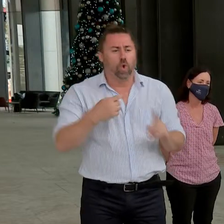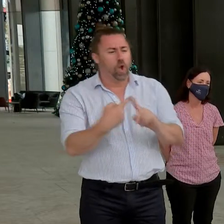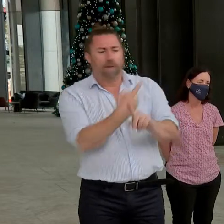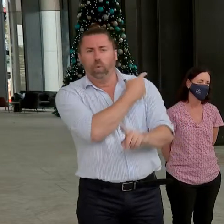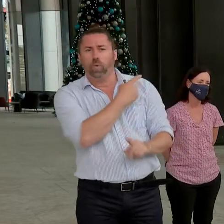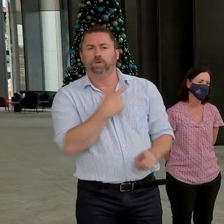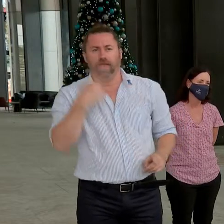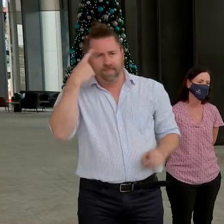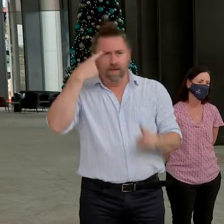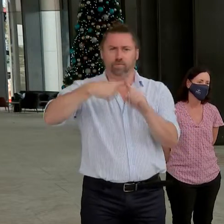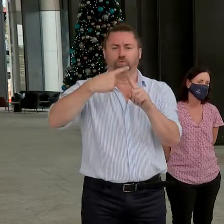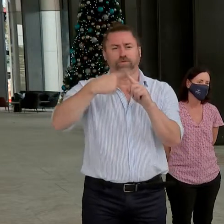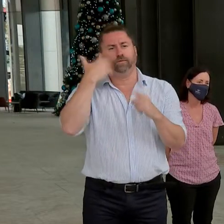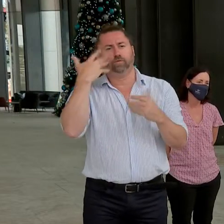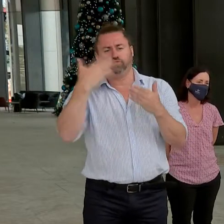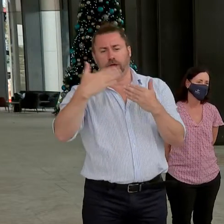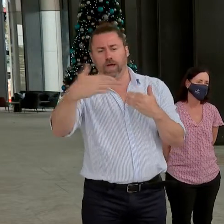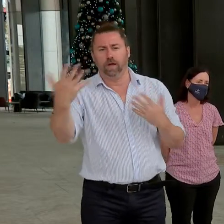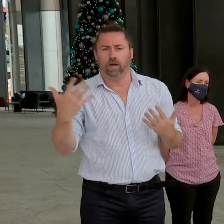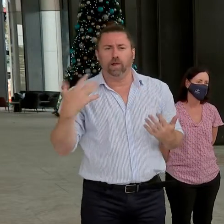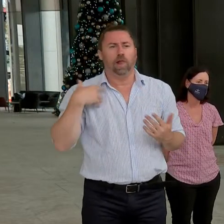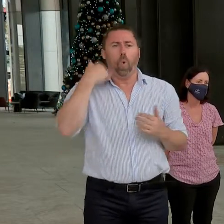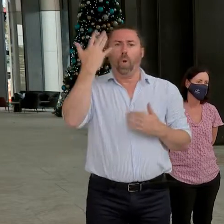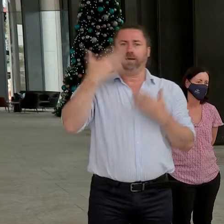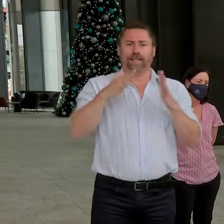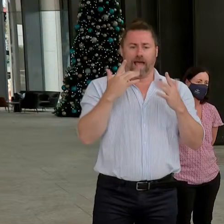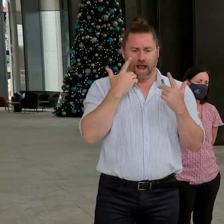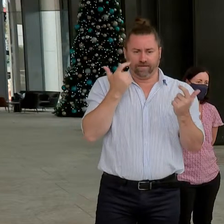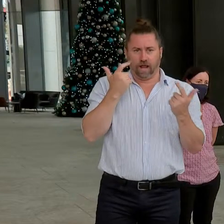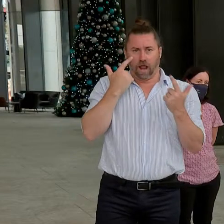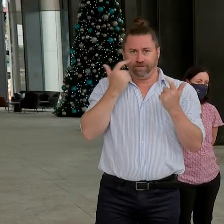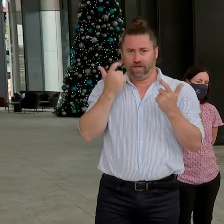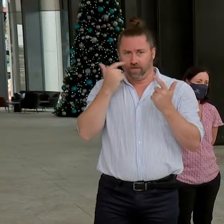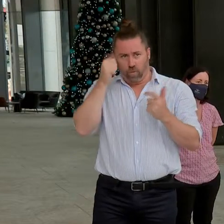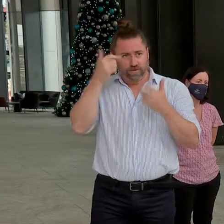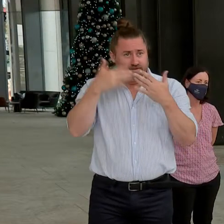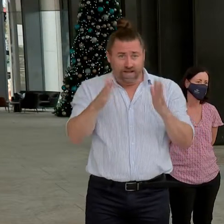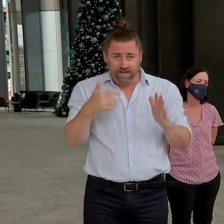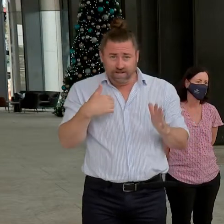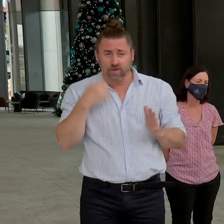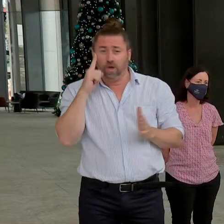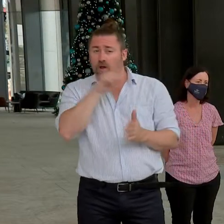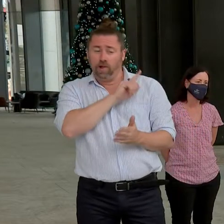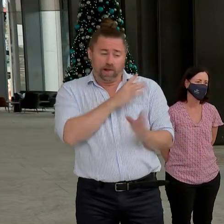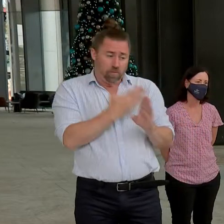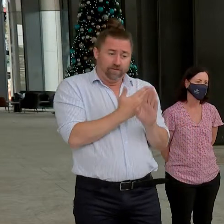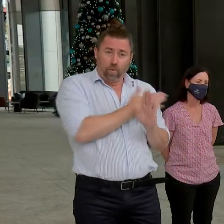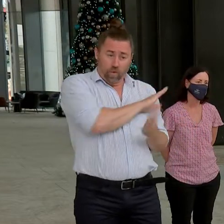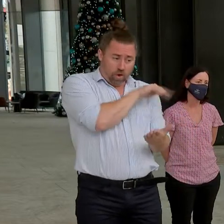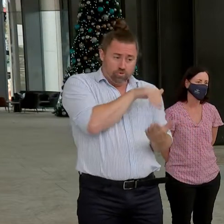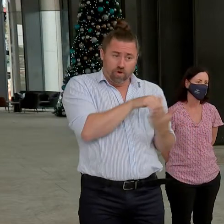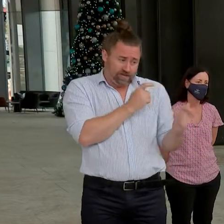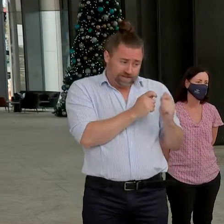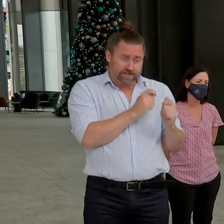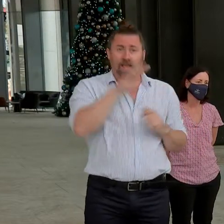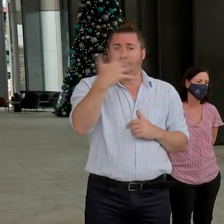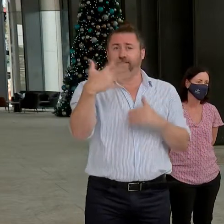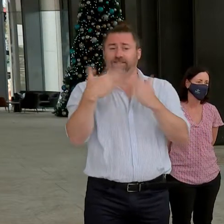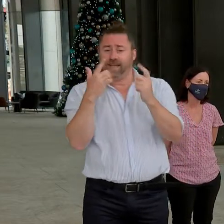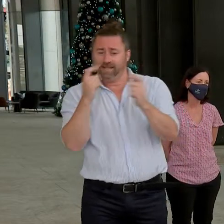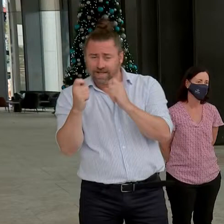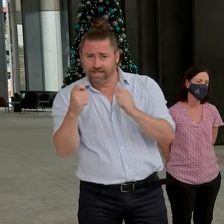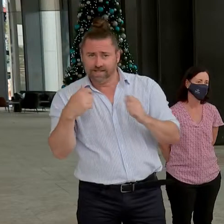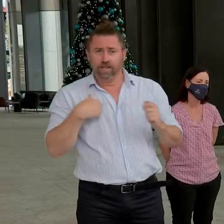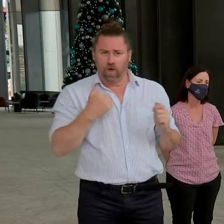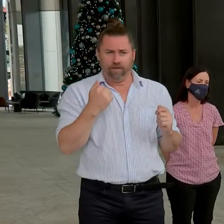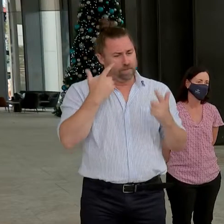with a very cautious approach, and that is what we've had with these pre-arrival testing and the day 5 testing. We've had a chance to